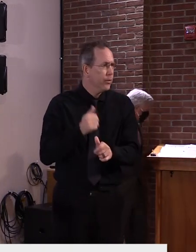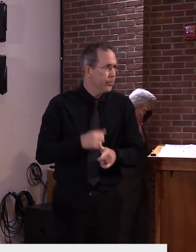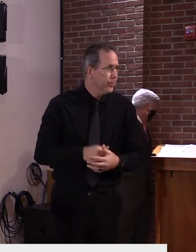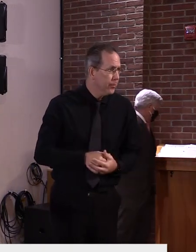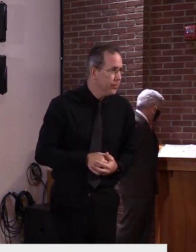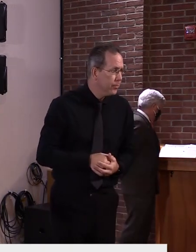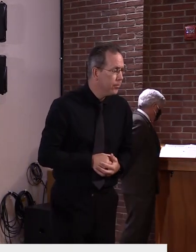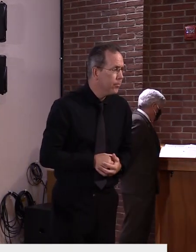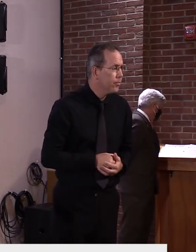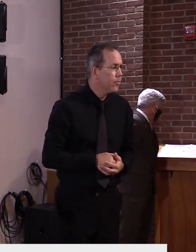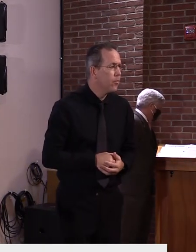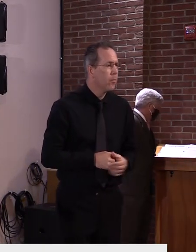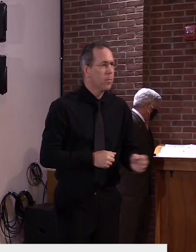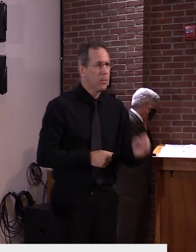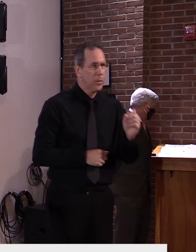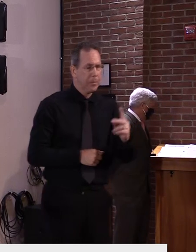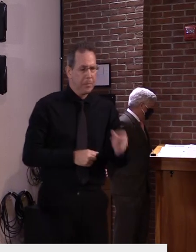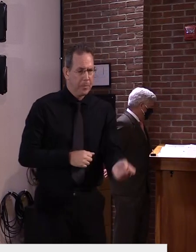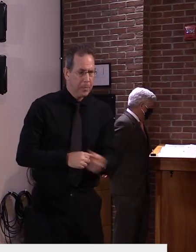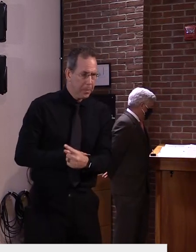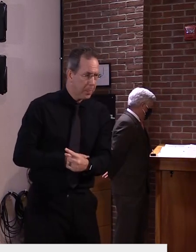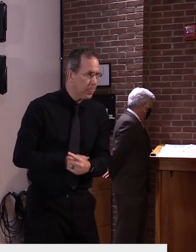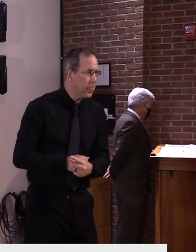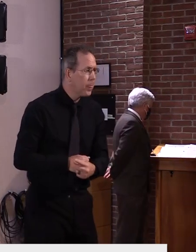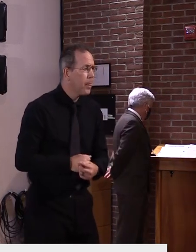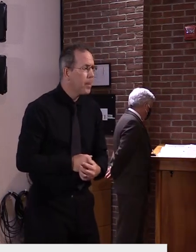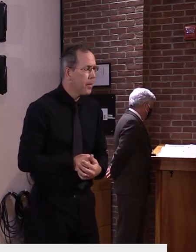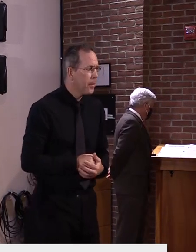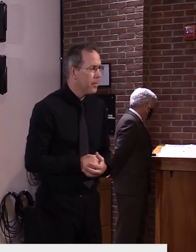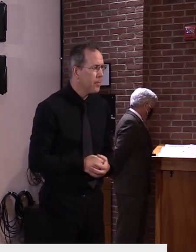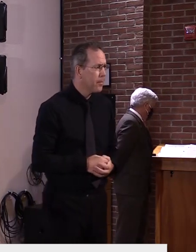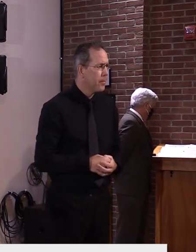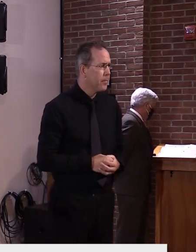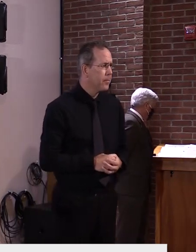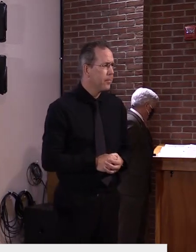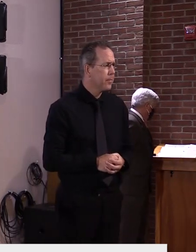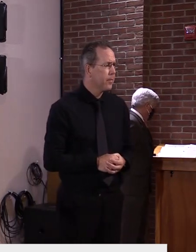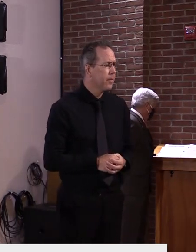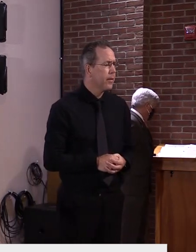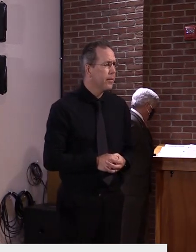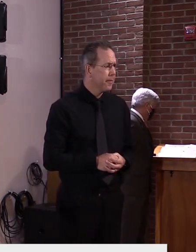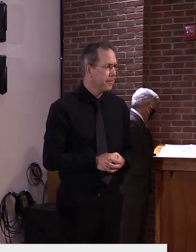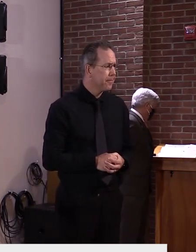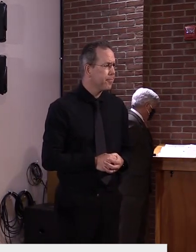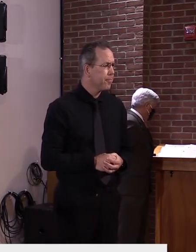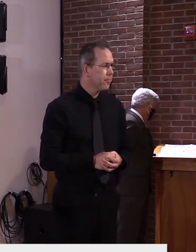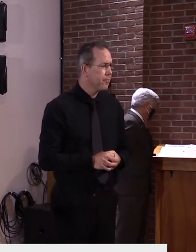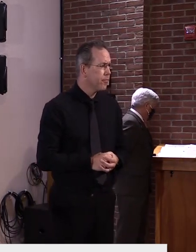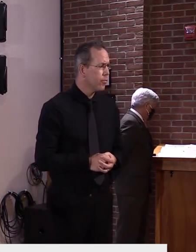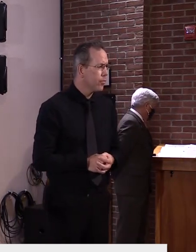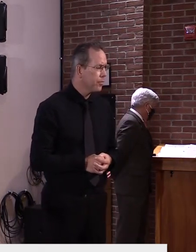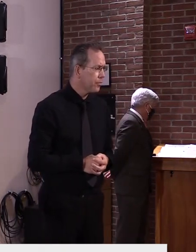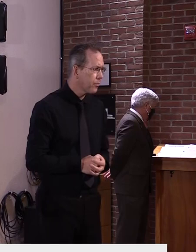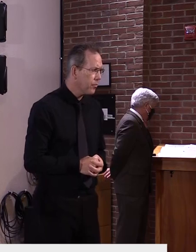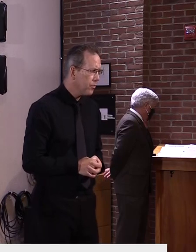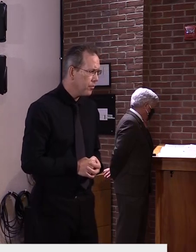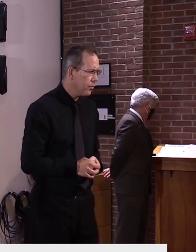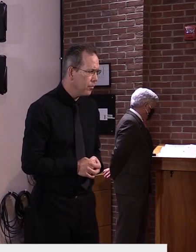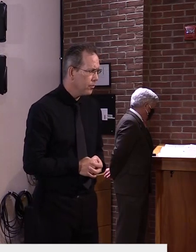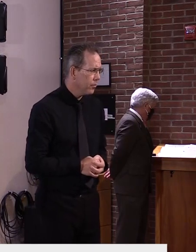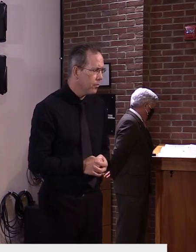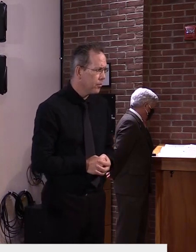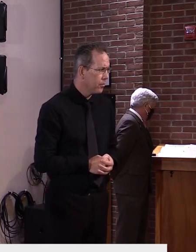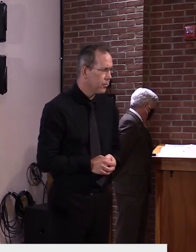Perhaps this is a question that might not have an easy answer, but so many of these do not. Why would a test of an asymptomatic person result